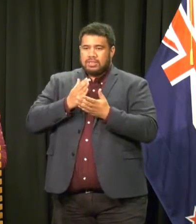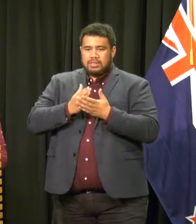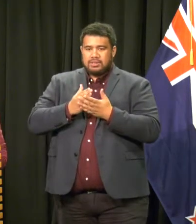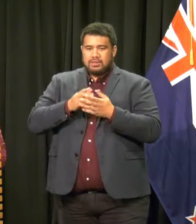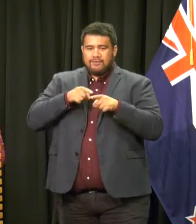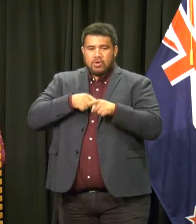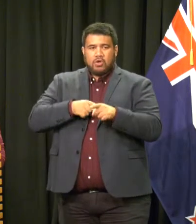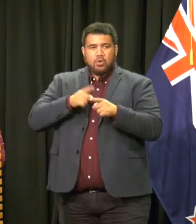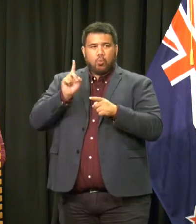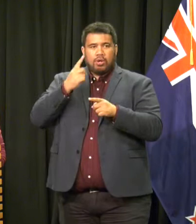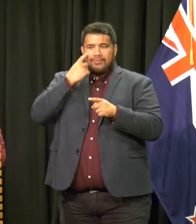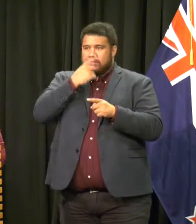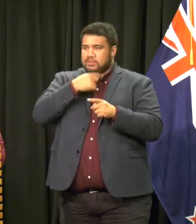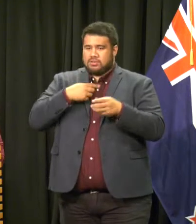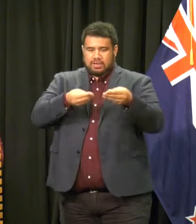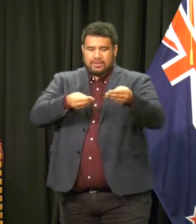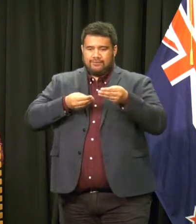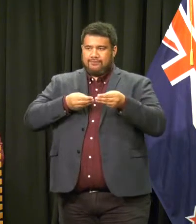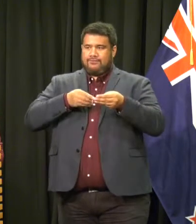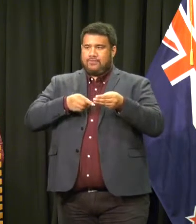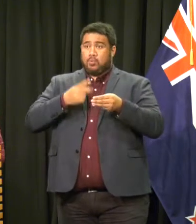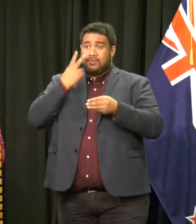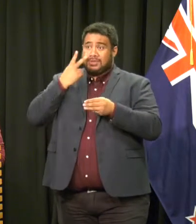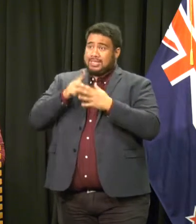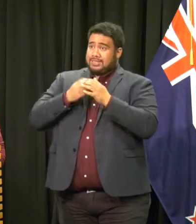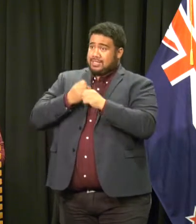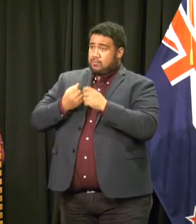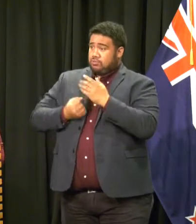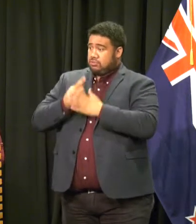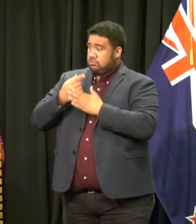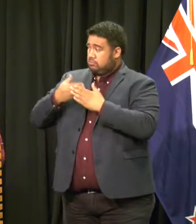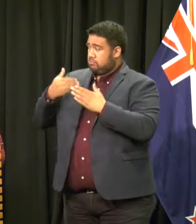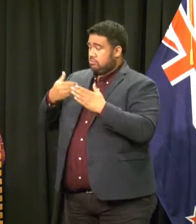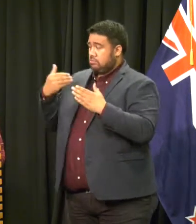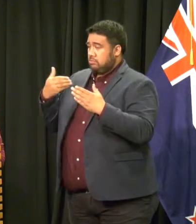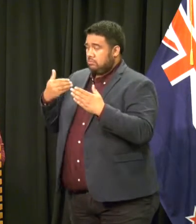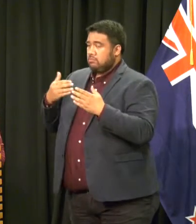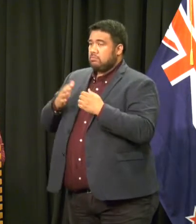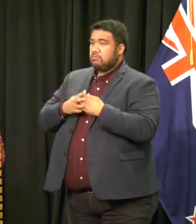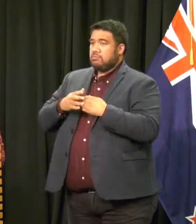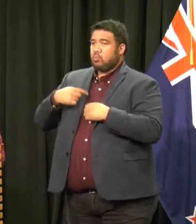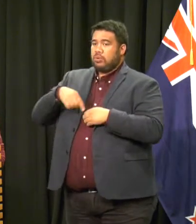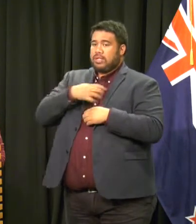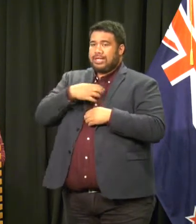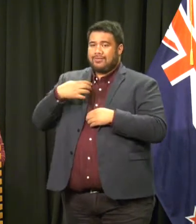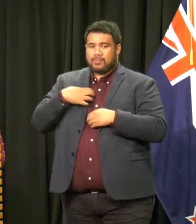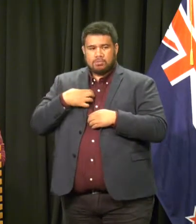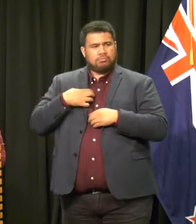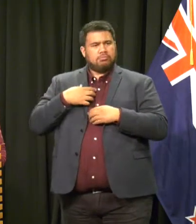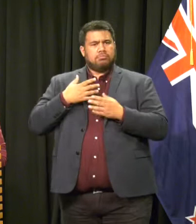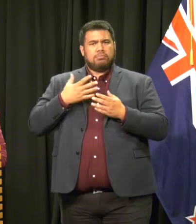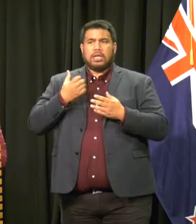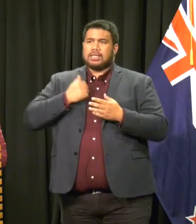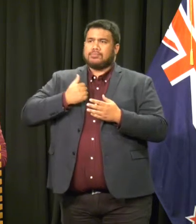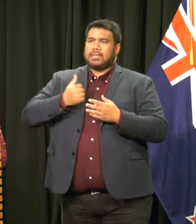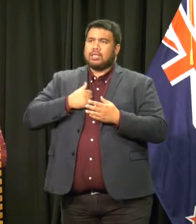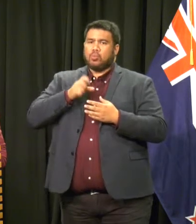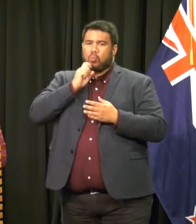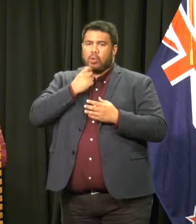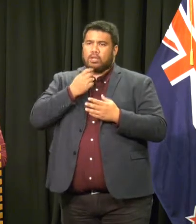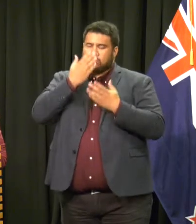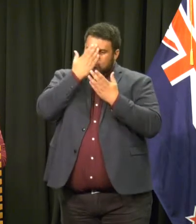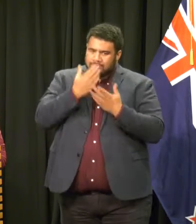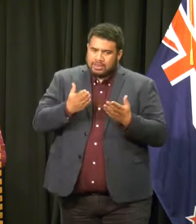before us. We've certainly had a few examples in recent time where issues have been raised, where we've, as a government, have an expectation that they be taken